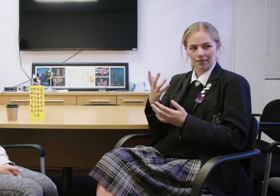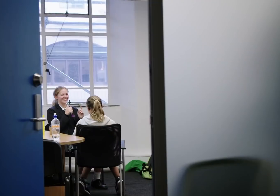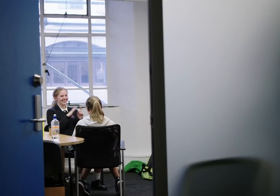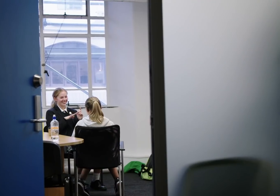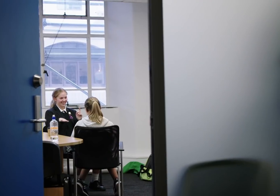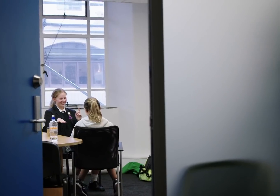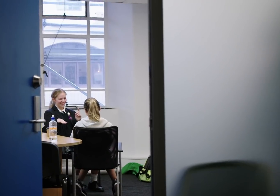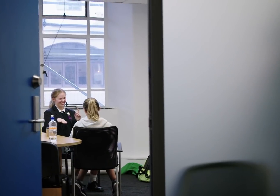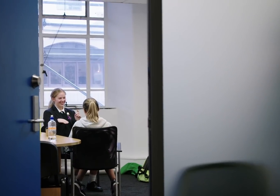together more.